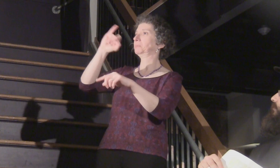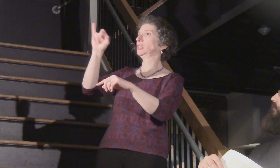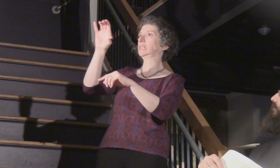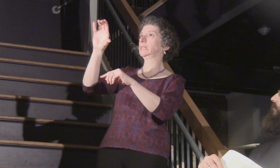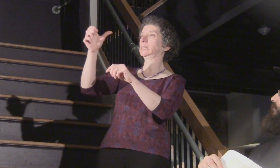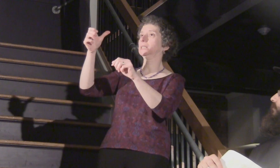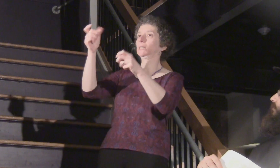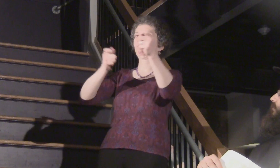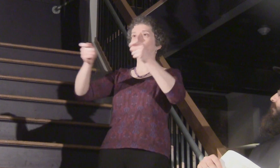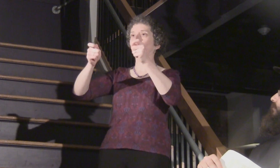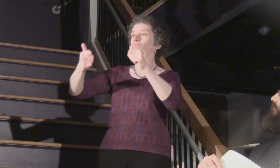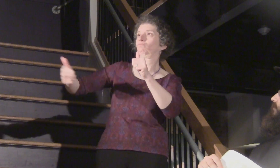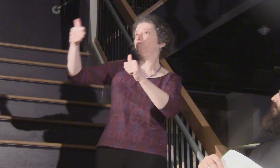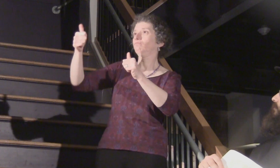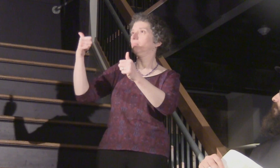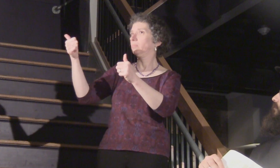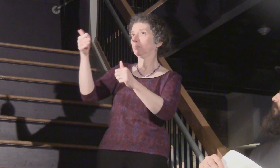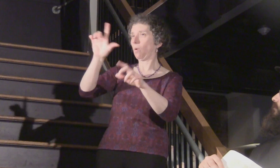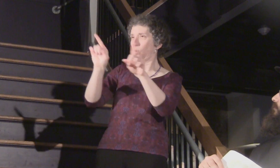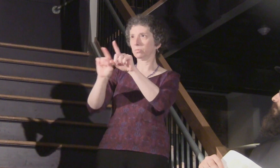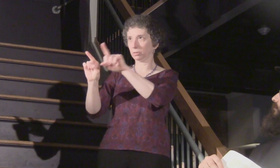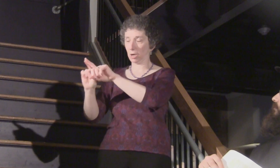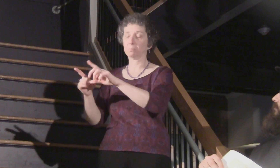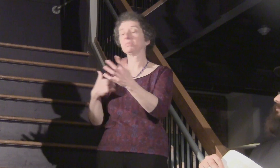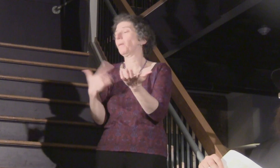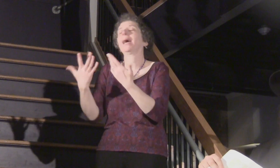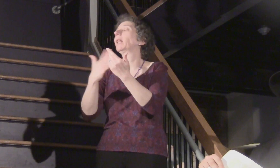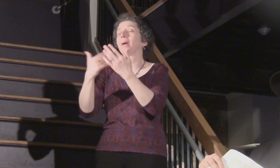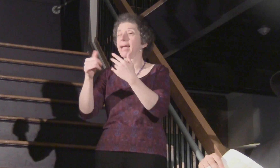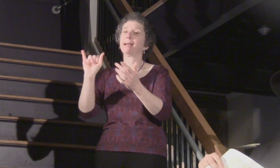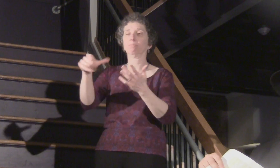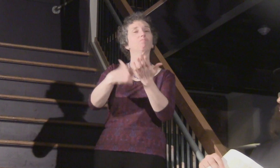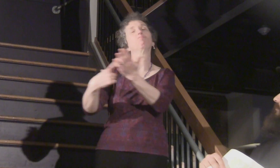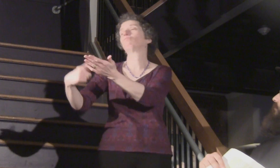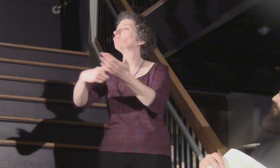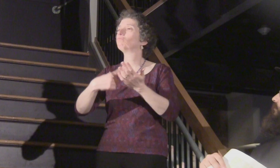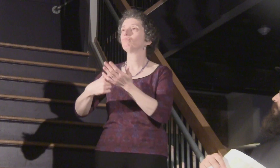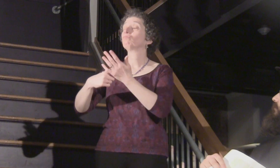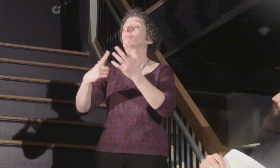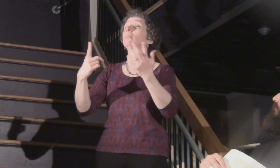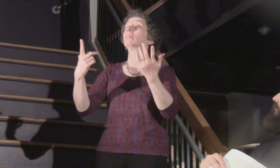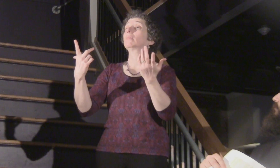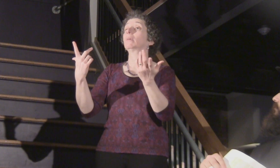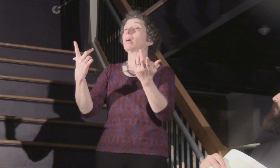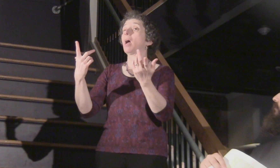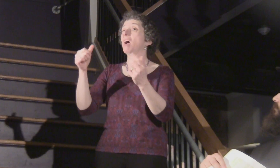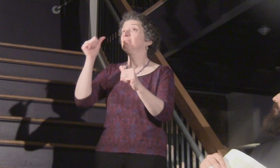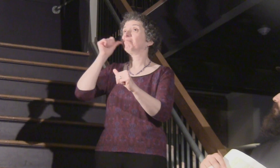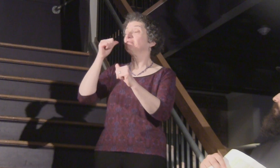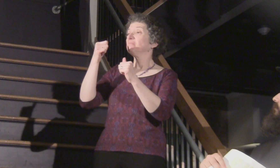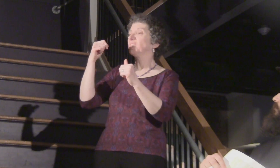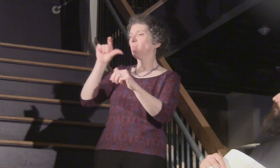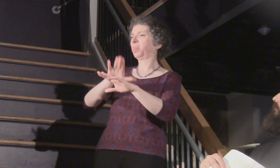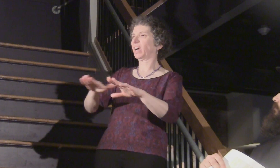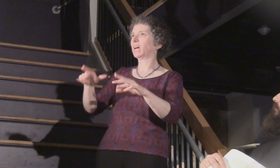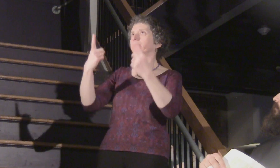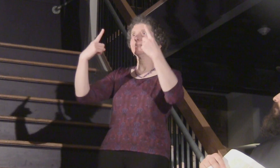there too, but people from the JCC, the, director was there and everything. So anyway, so we were all talking back and forth,